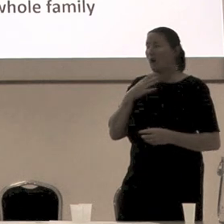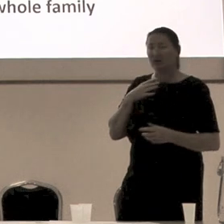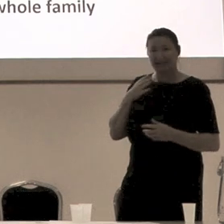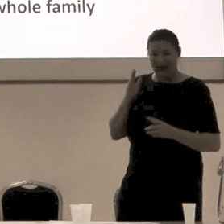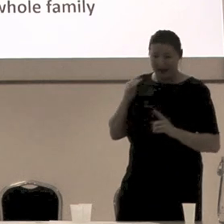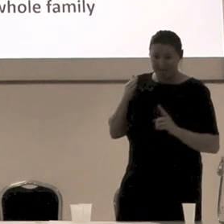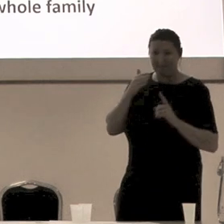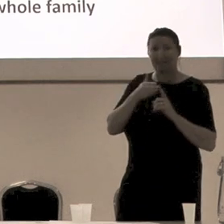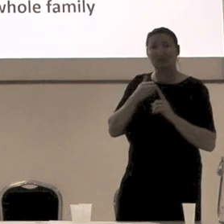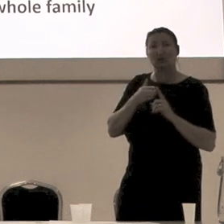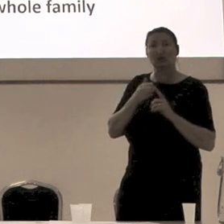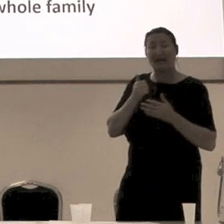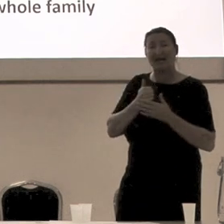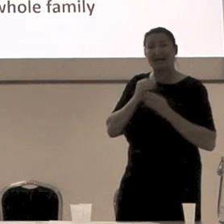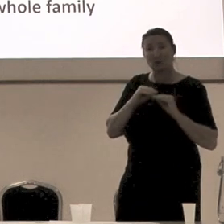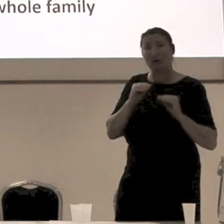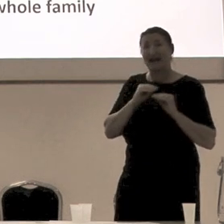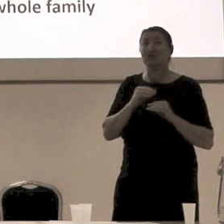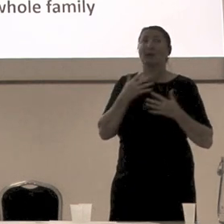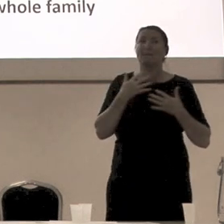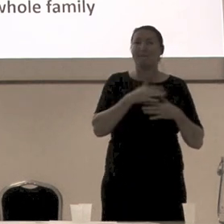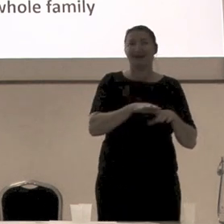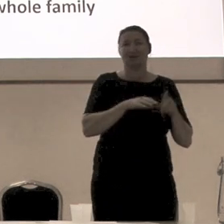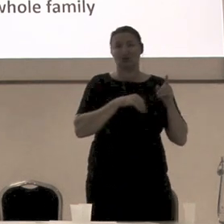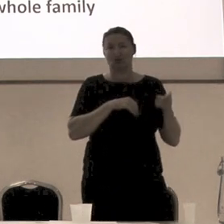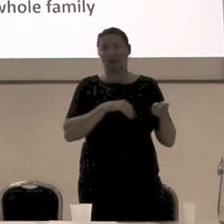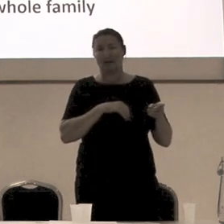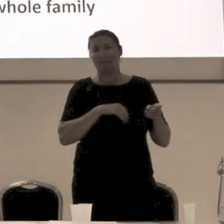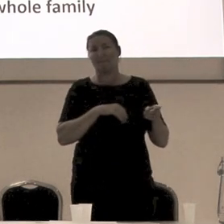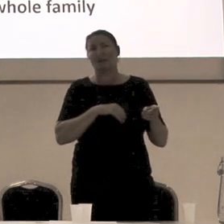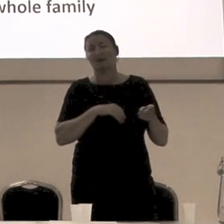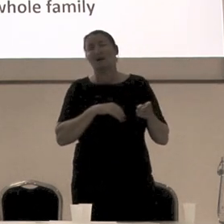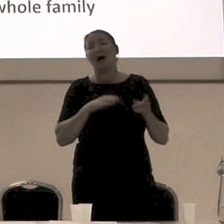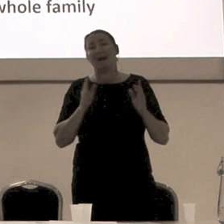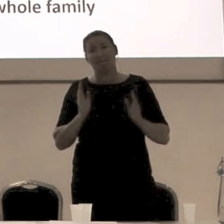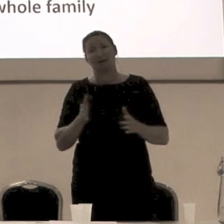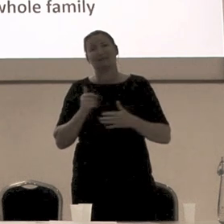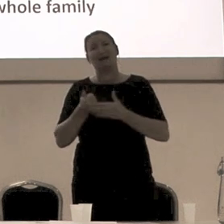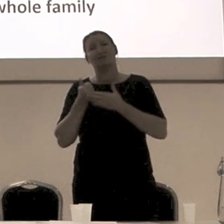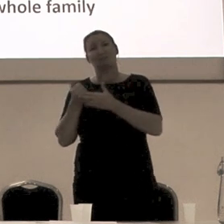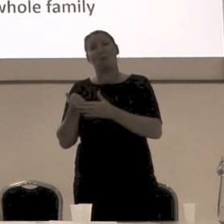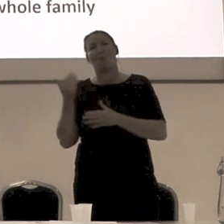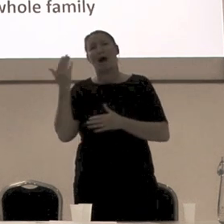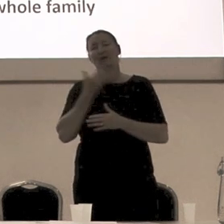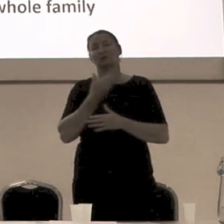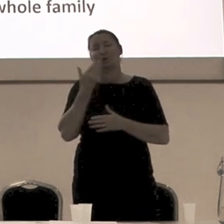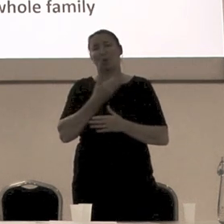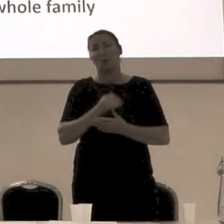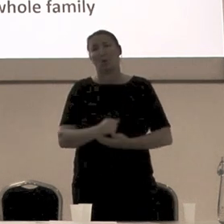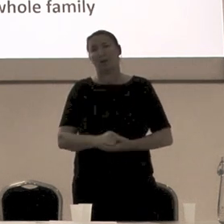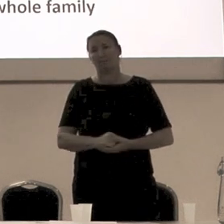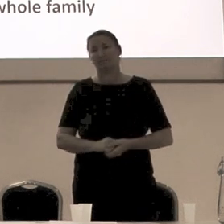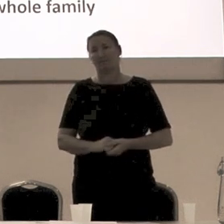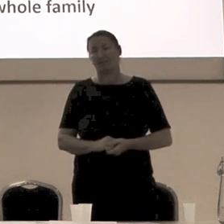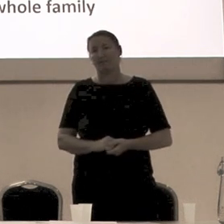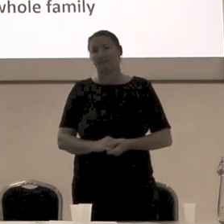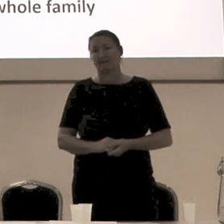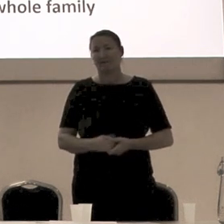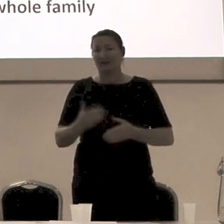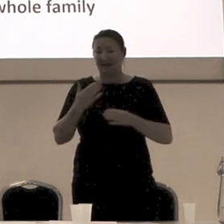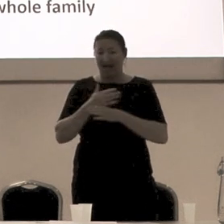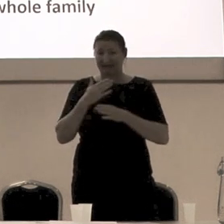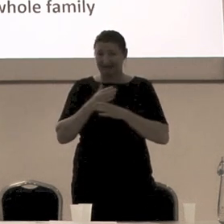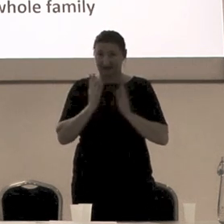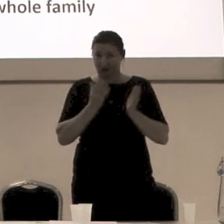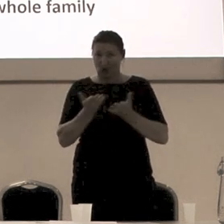education in mainstream school where possible, and support at school when they need it, for all activities and services to